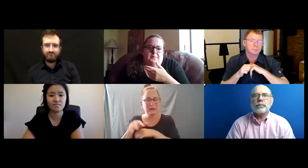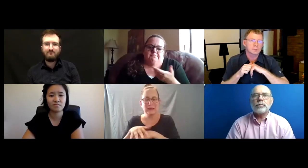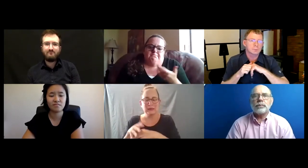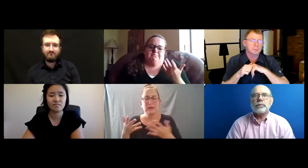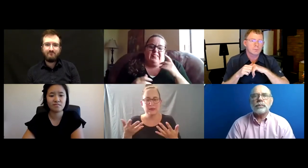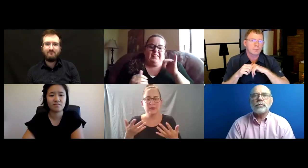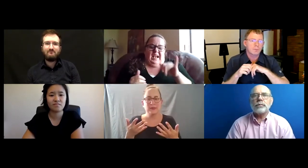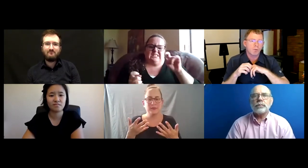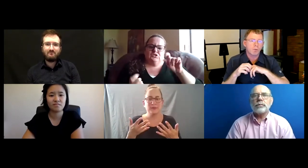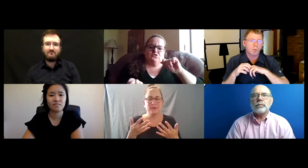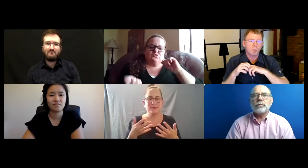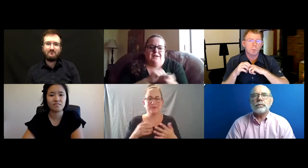huge impacts.